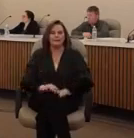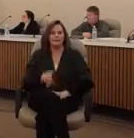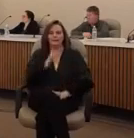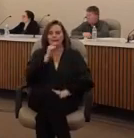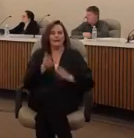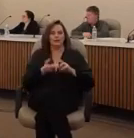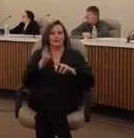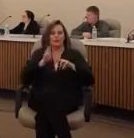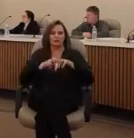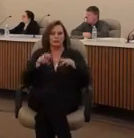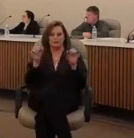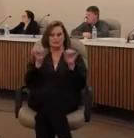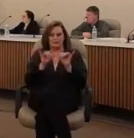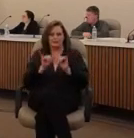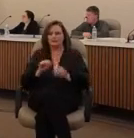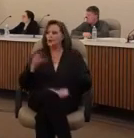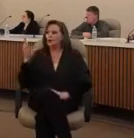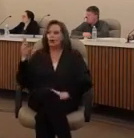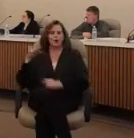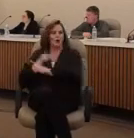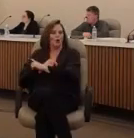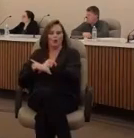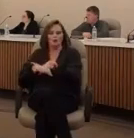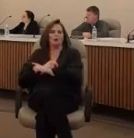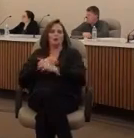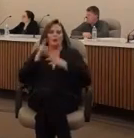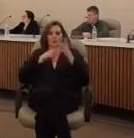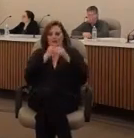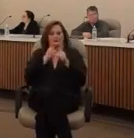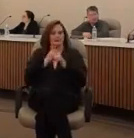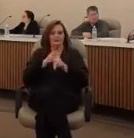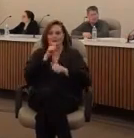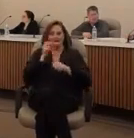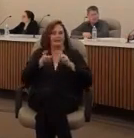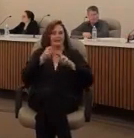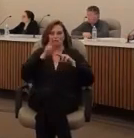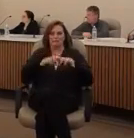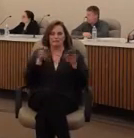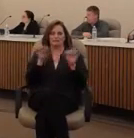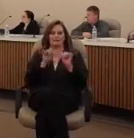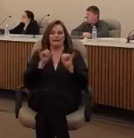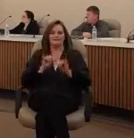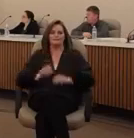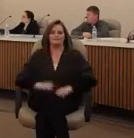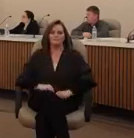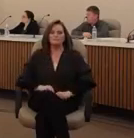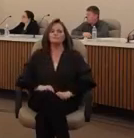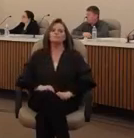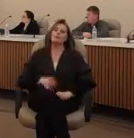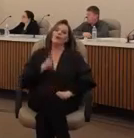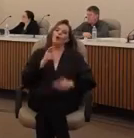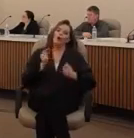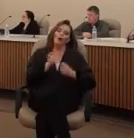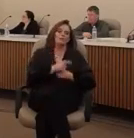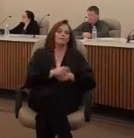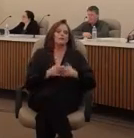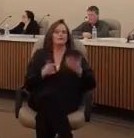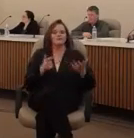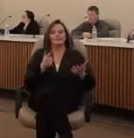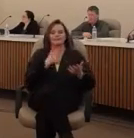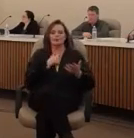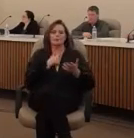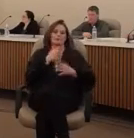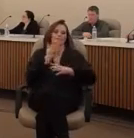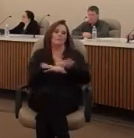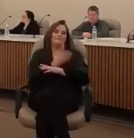Yeah, no. Okay. The development is not getting any larger at all. And, all of the work, the excavation and the work is all going to be done